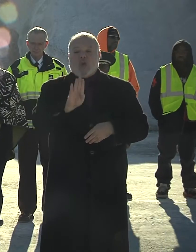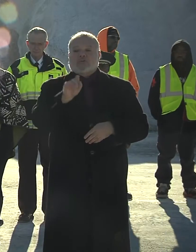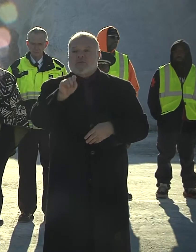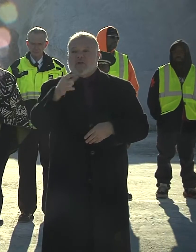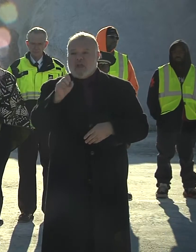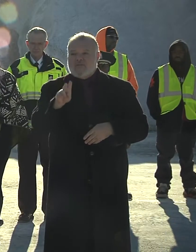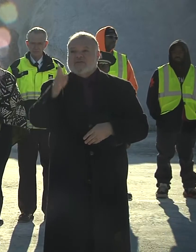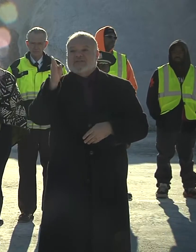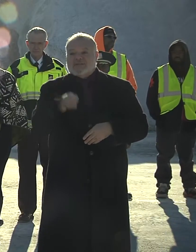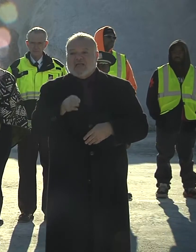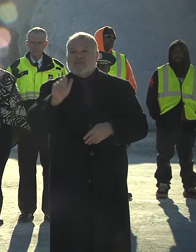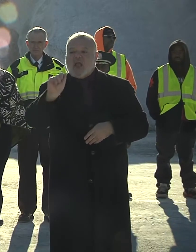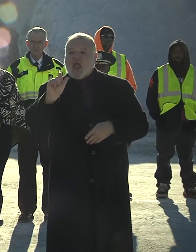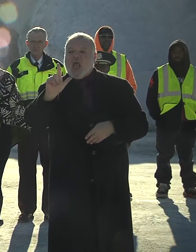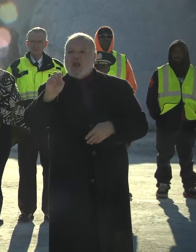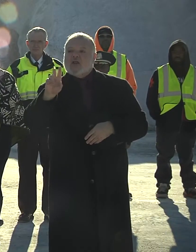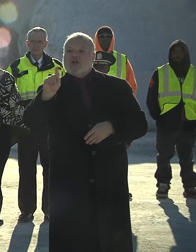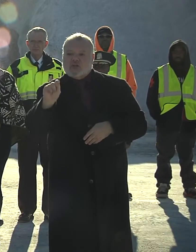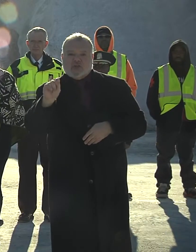no spaces, to